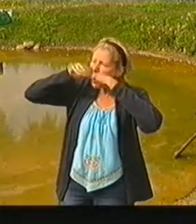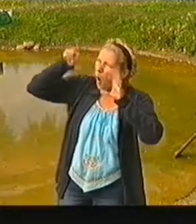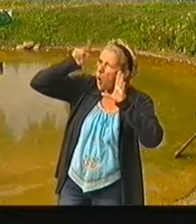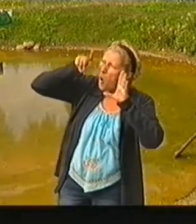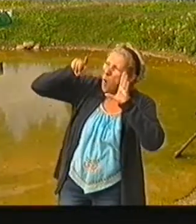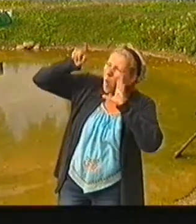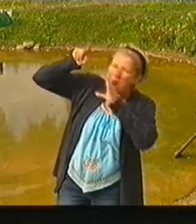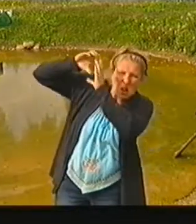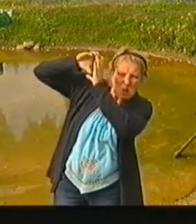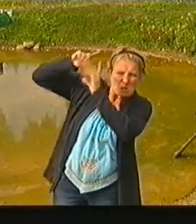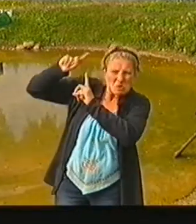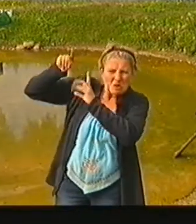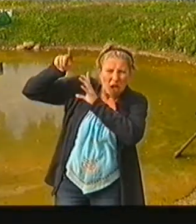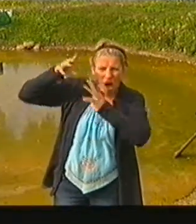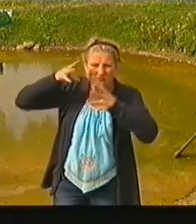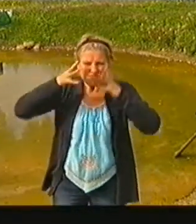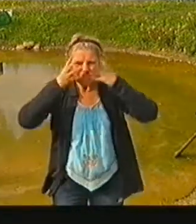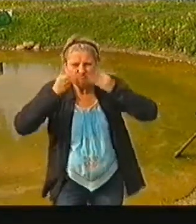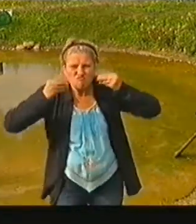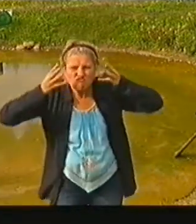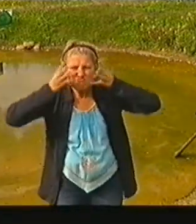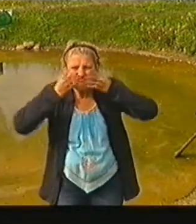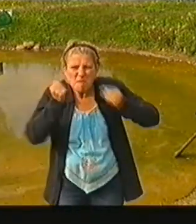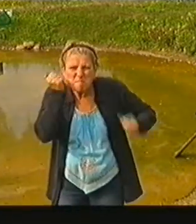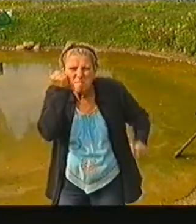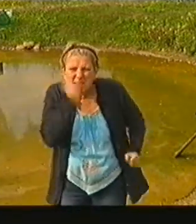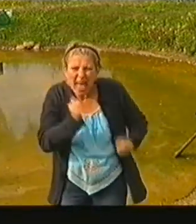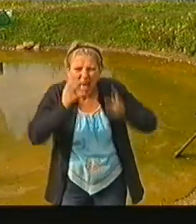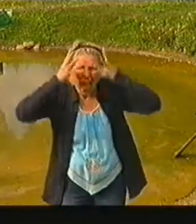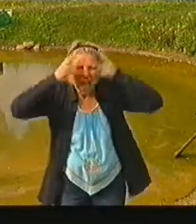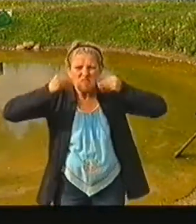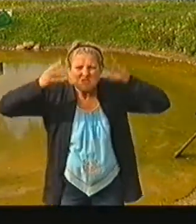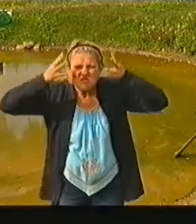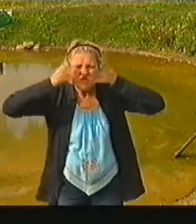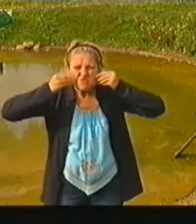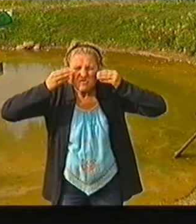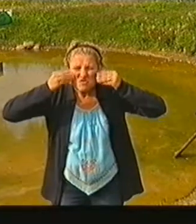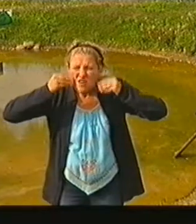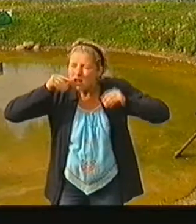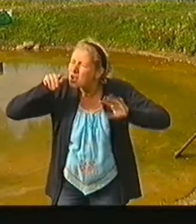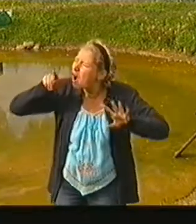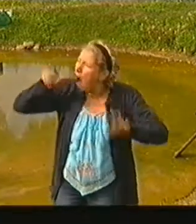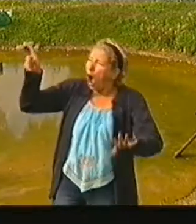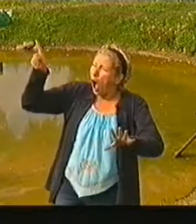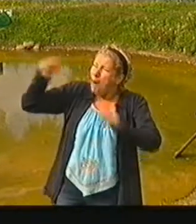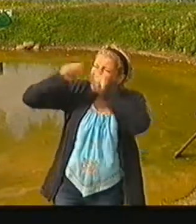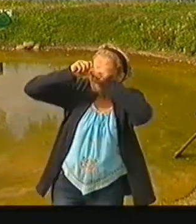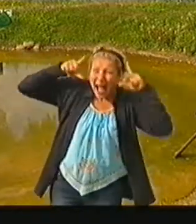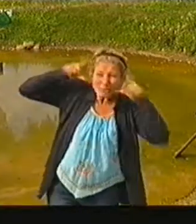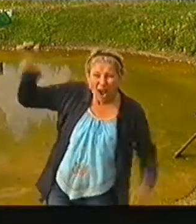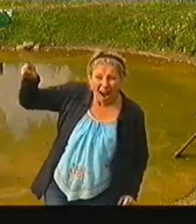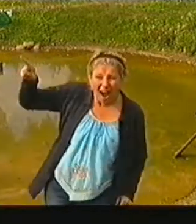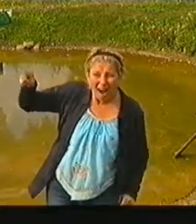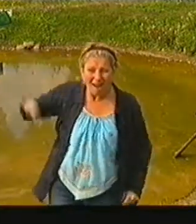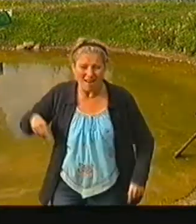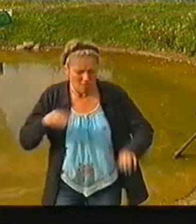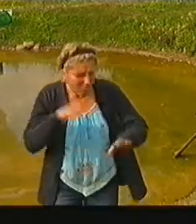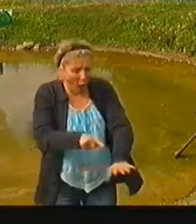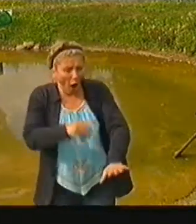they saw, peeking through a small hole in the roof of the tunnel, a long, black, pointed, furry face. "Badger!" cried Mr.